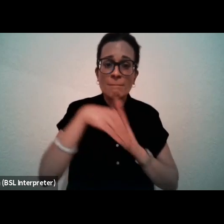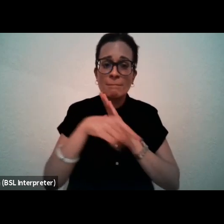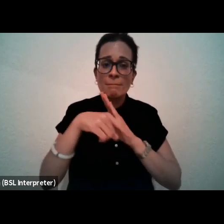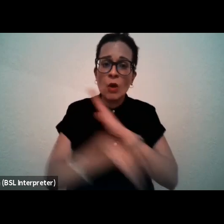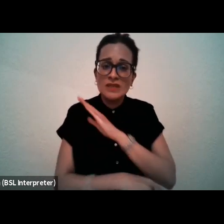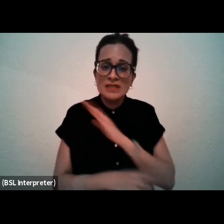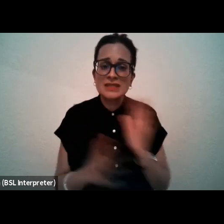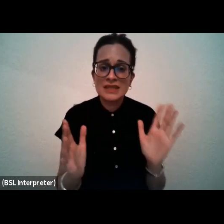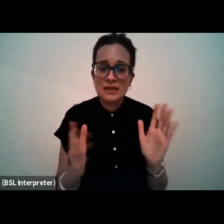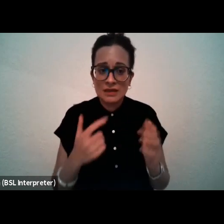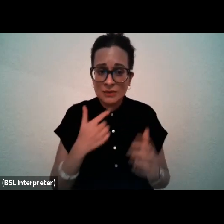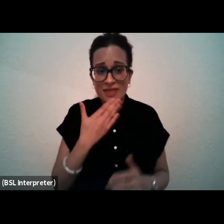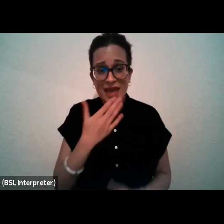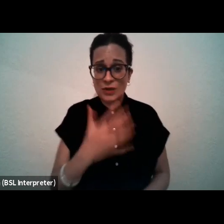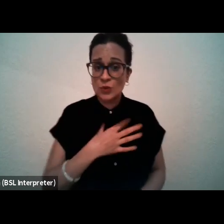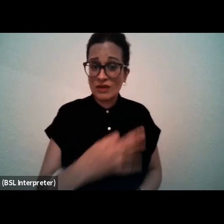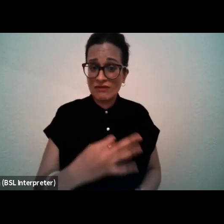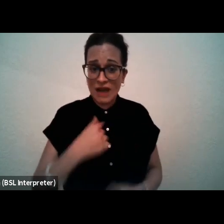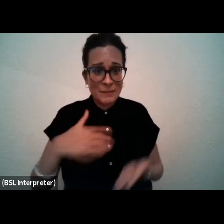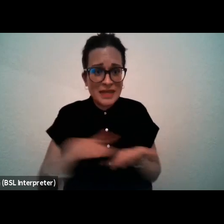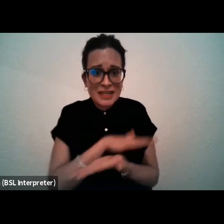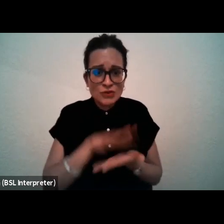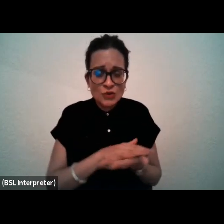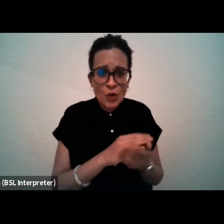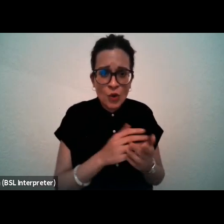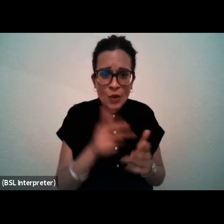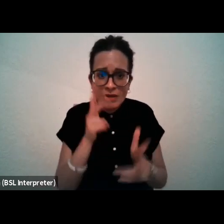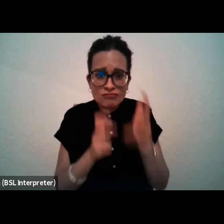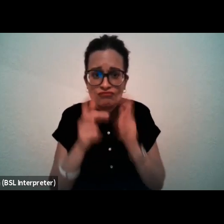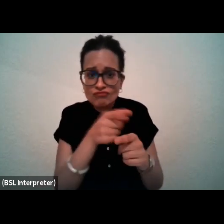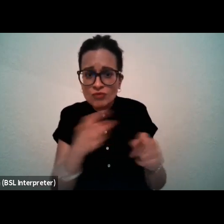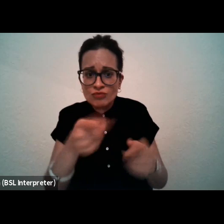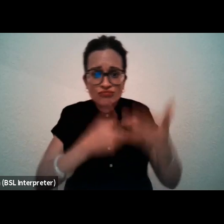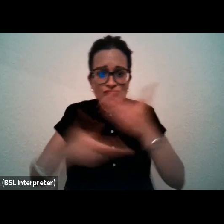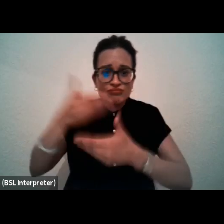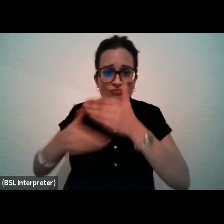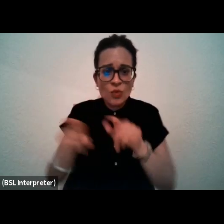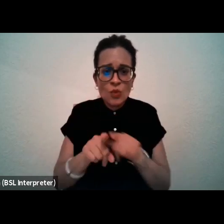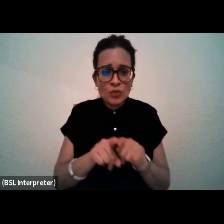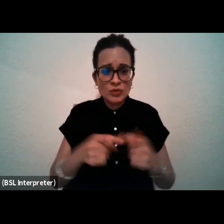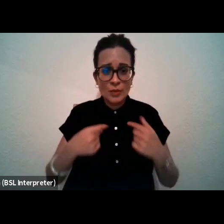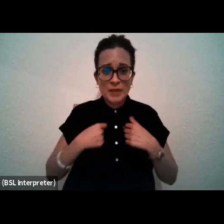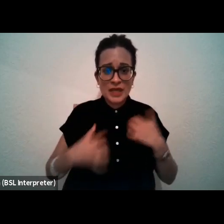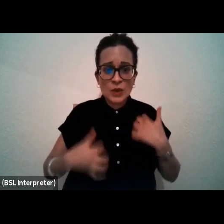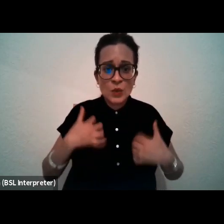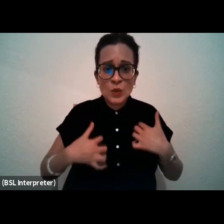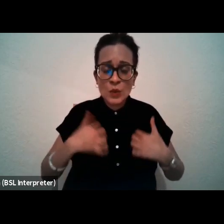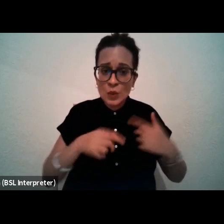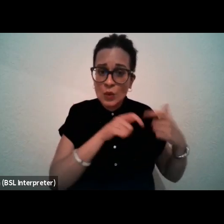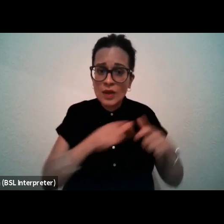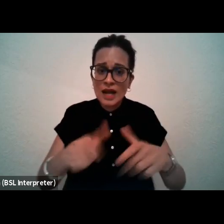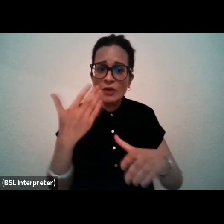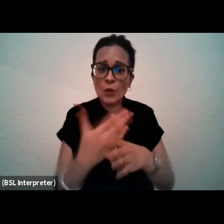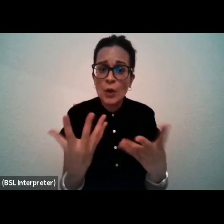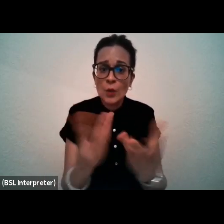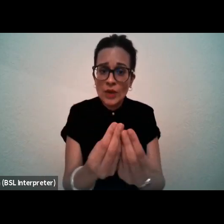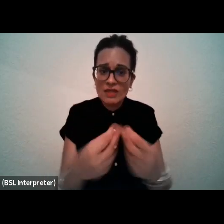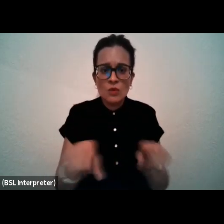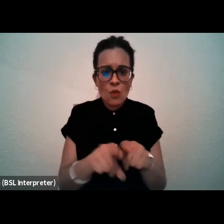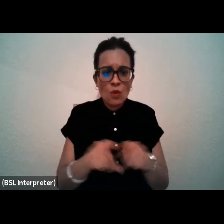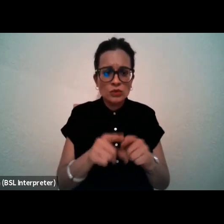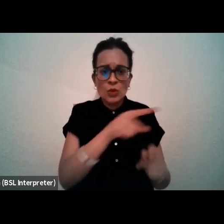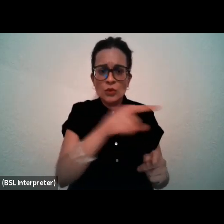inviting me. I'm really enjoying listening to other people's contributions, and I will look forward to continue working with you and continue taking